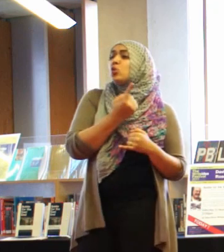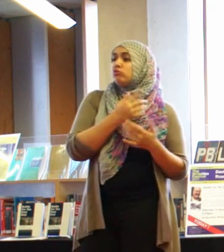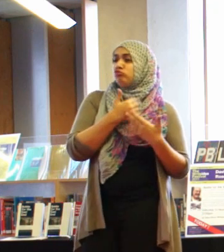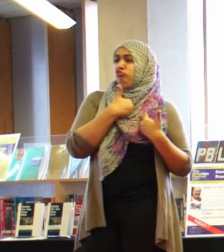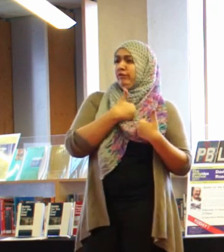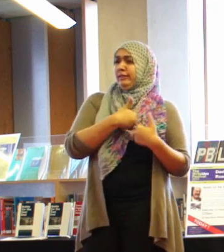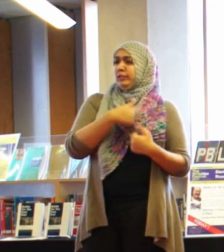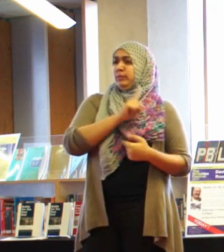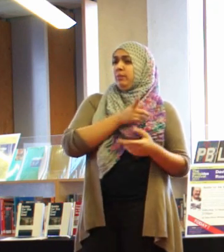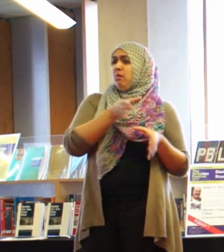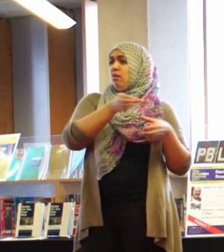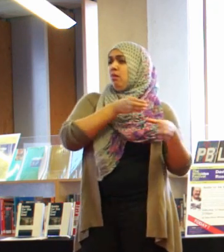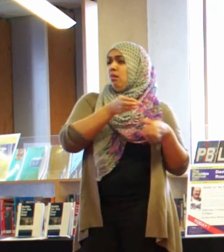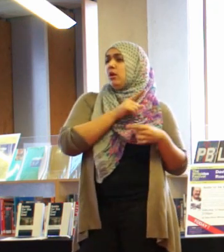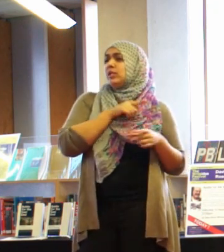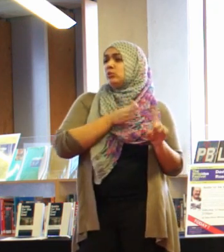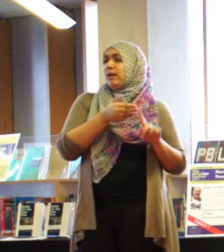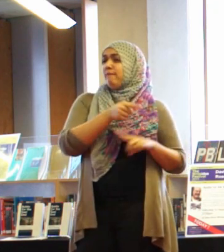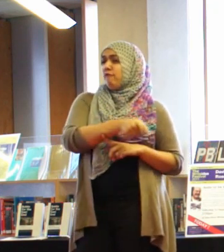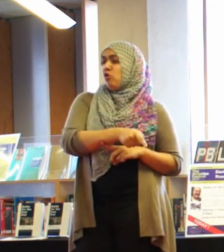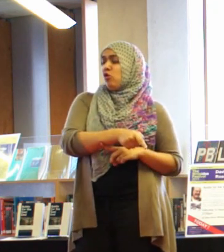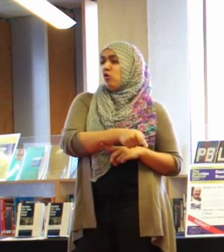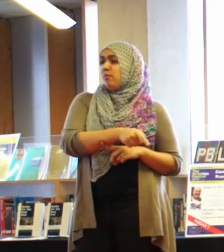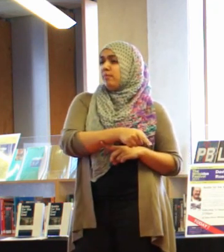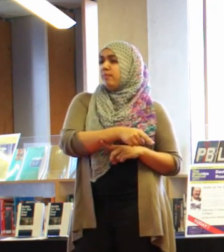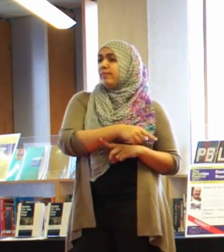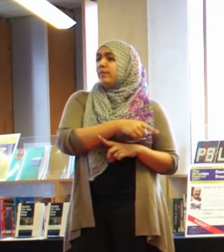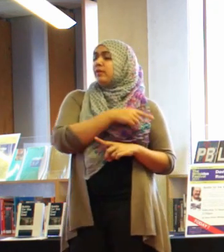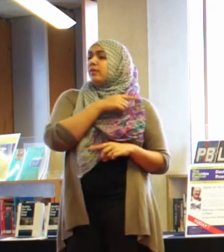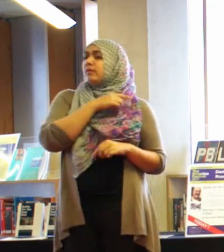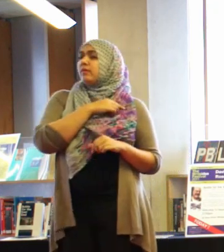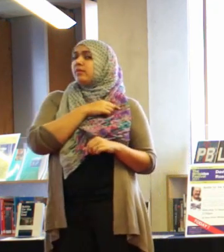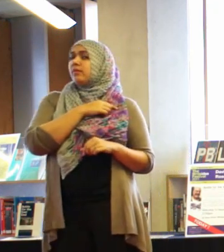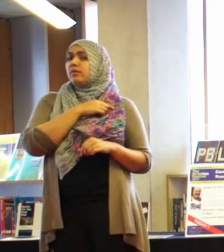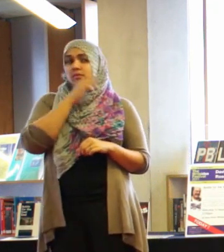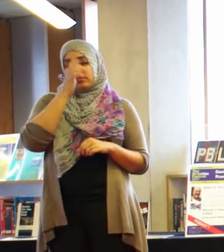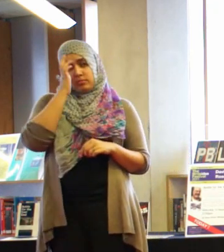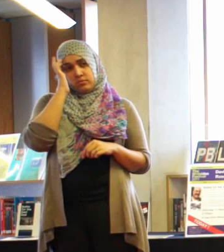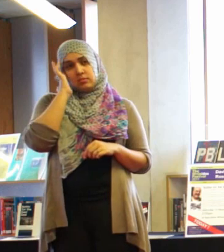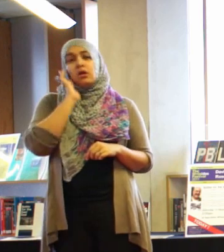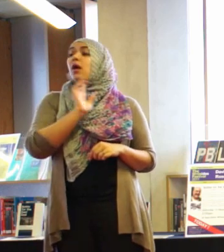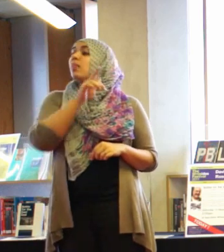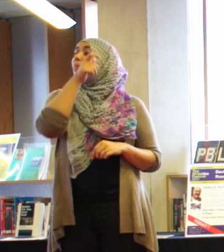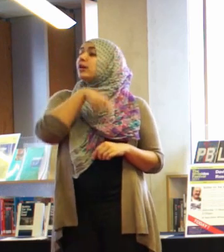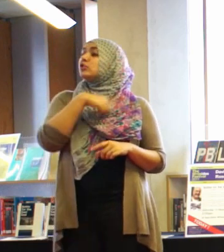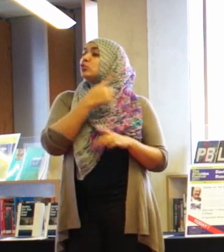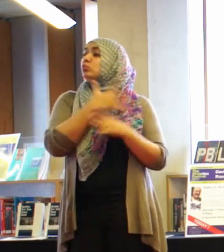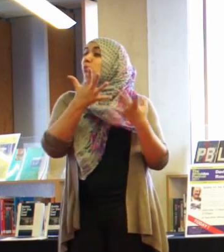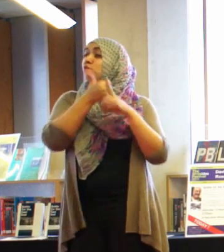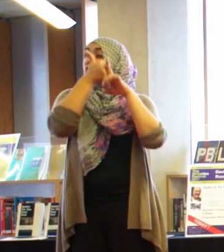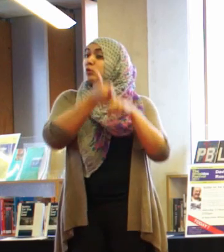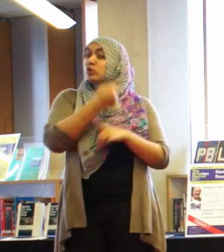person whose support he most wanted, I'll show you a picture of him.